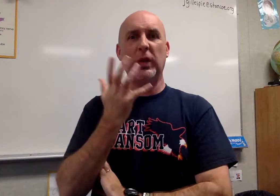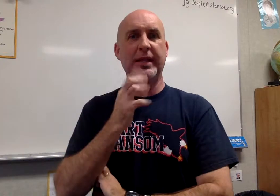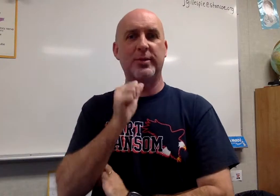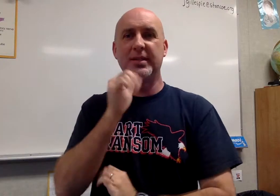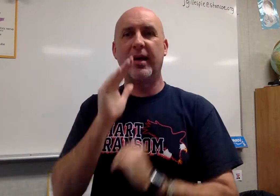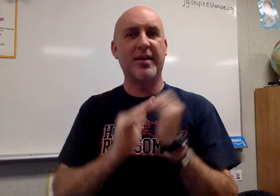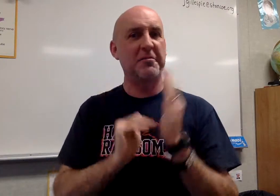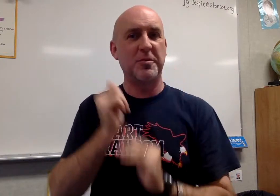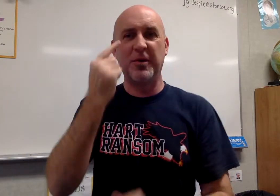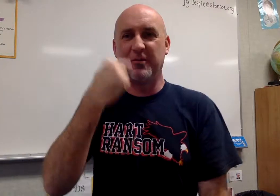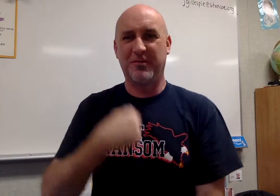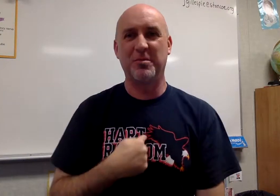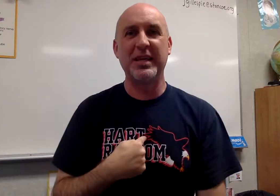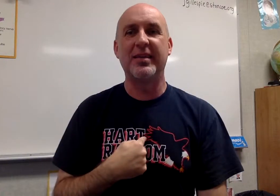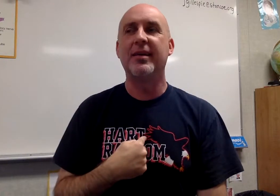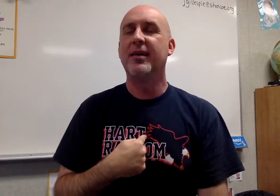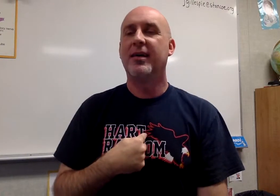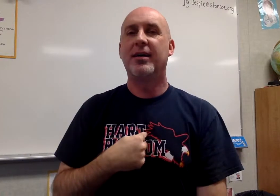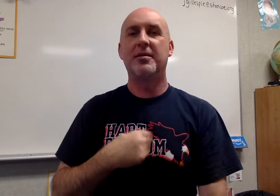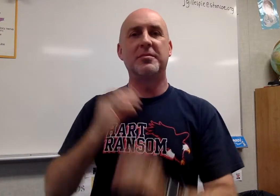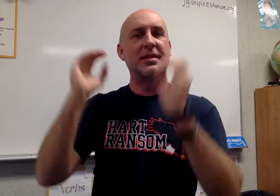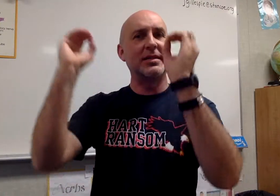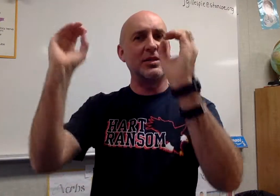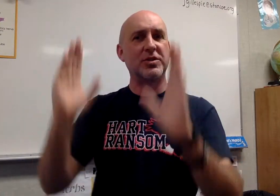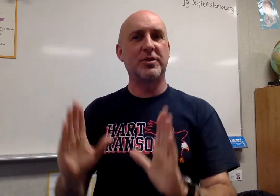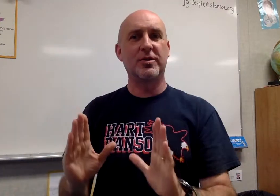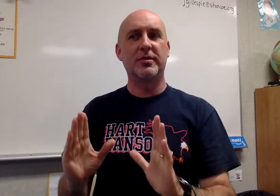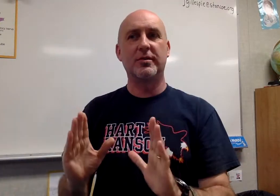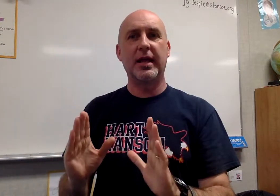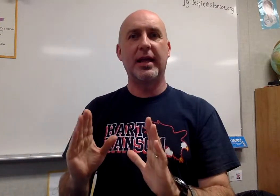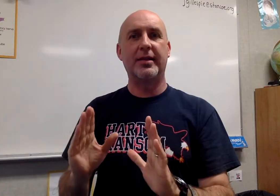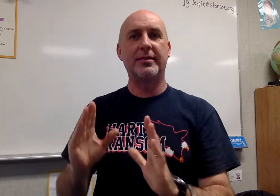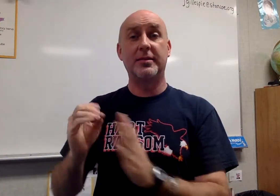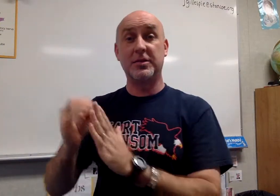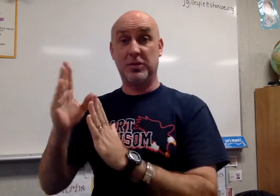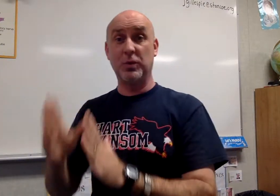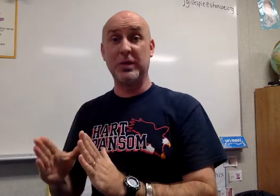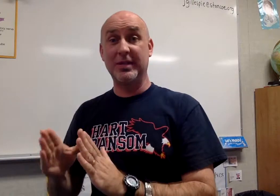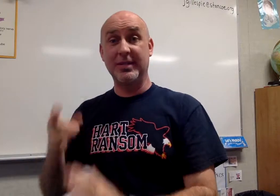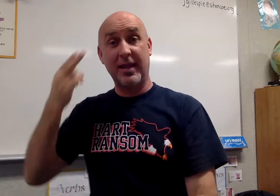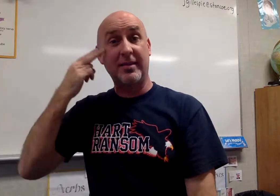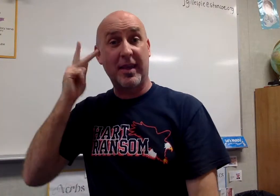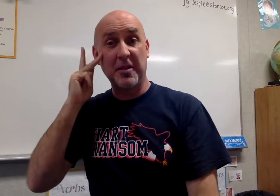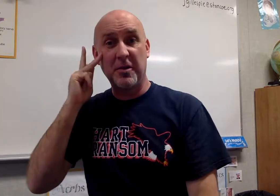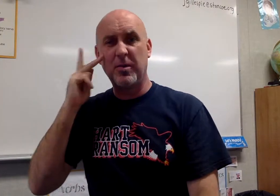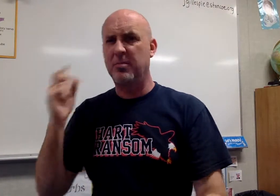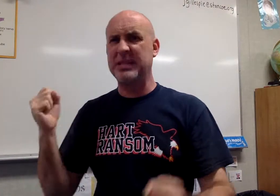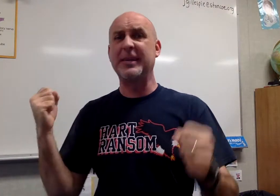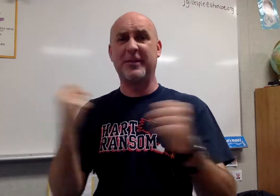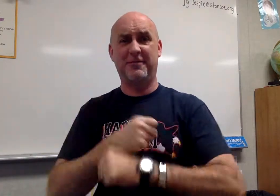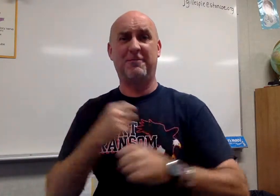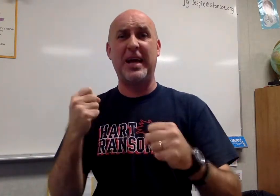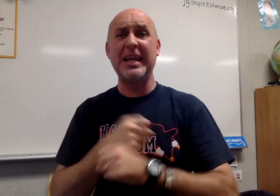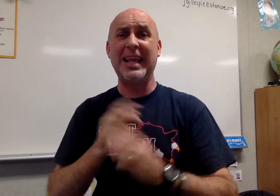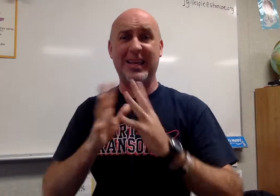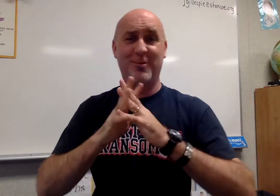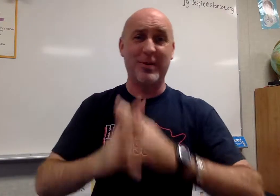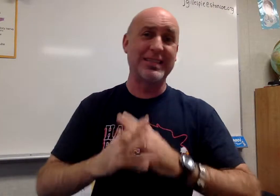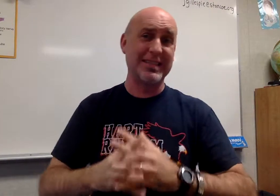it was not comfortable for me. The teacher and the student, Helen Keller, were basically fighting and wrestling